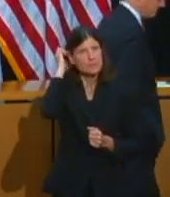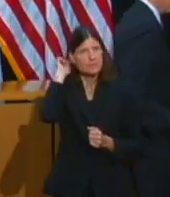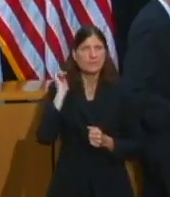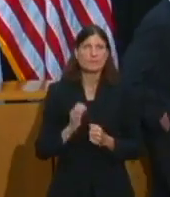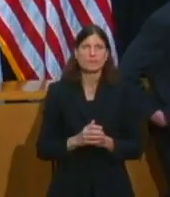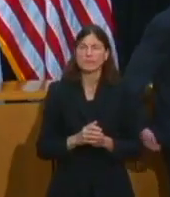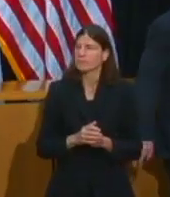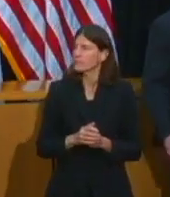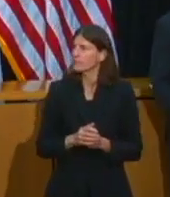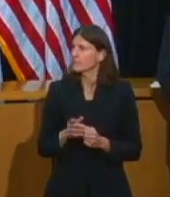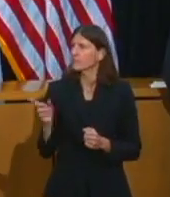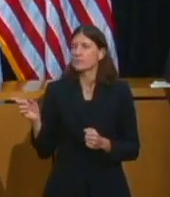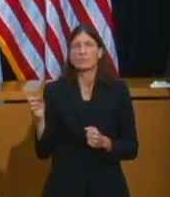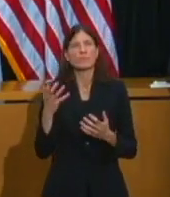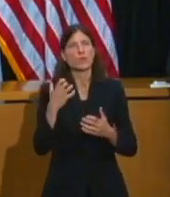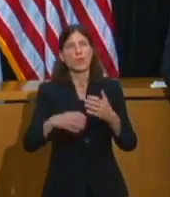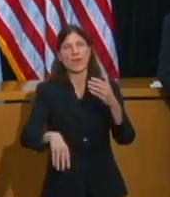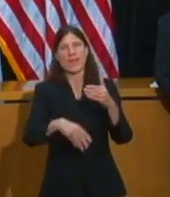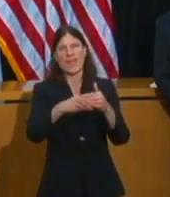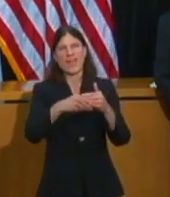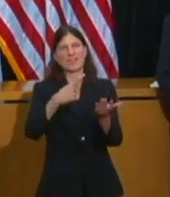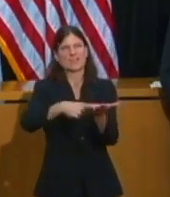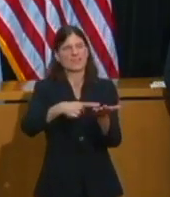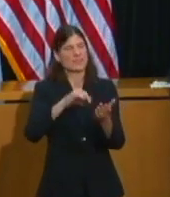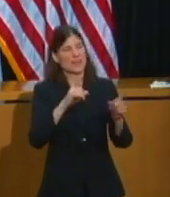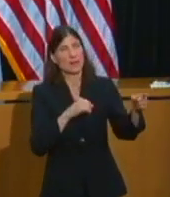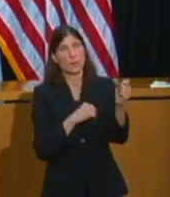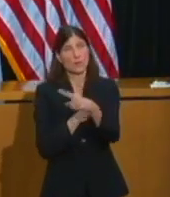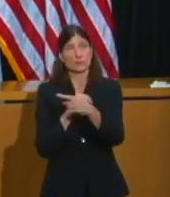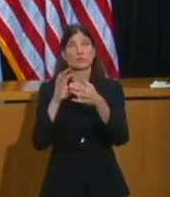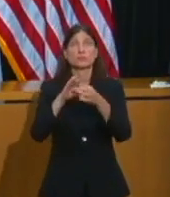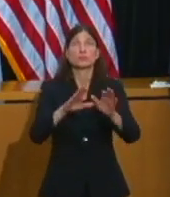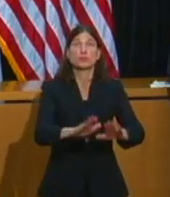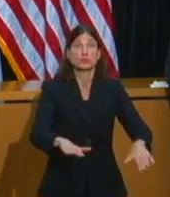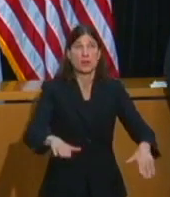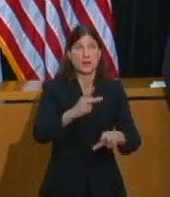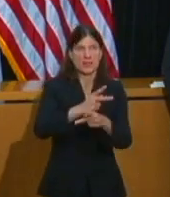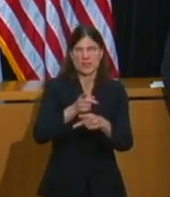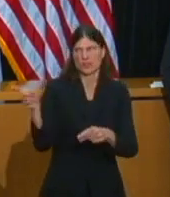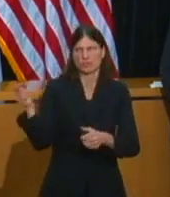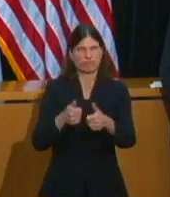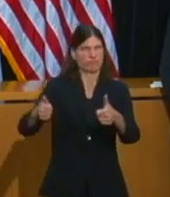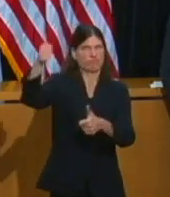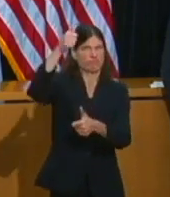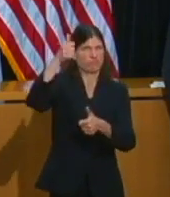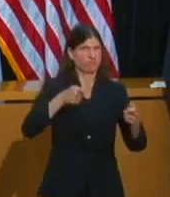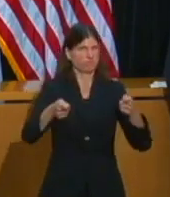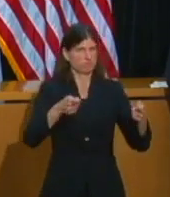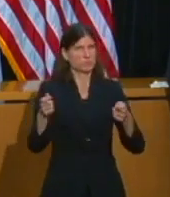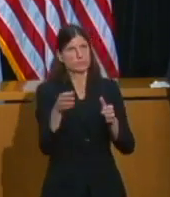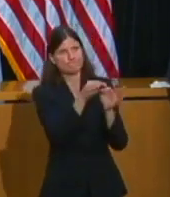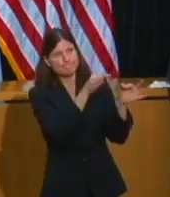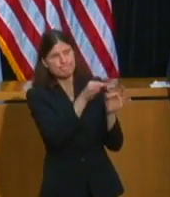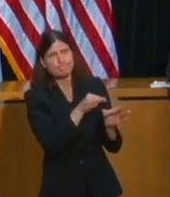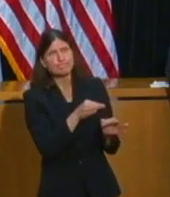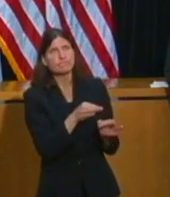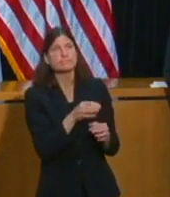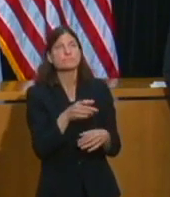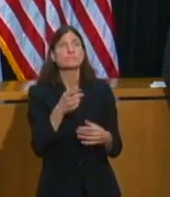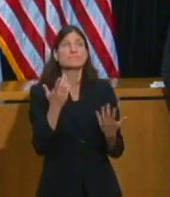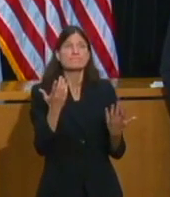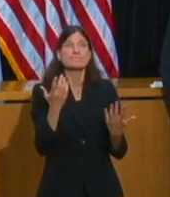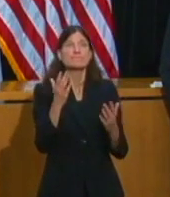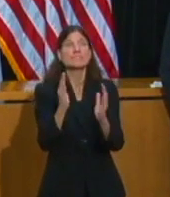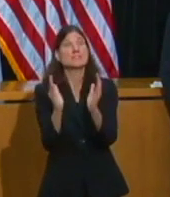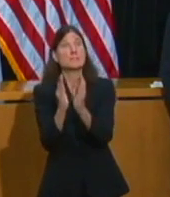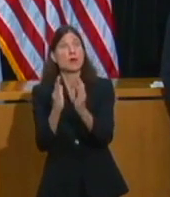Yes. We understand that like every industry, these small businesses are really are struggling